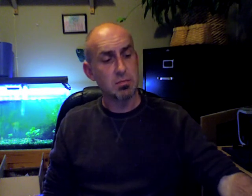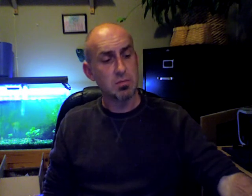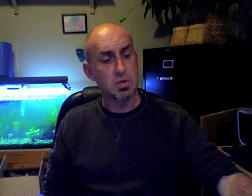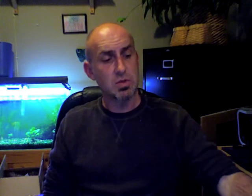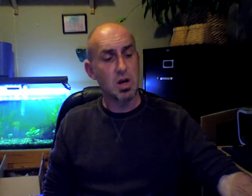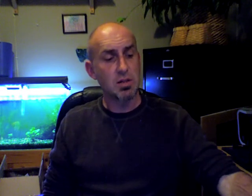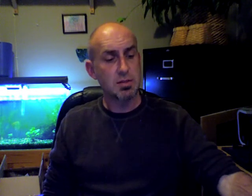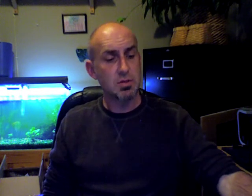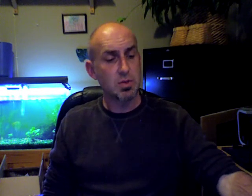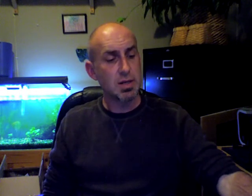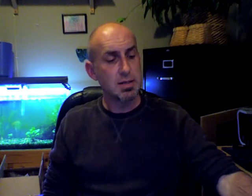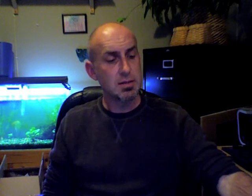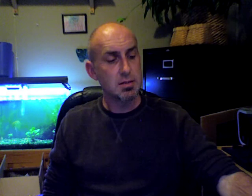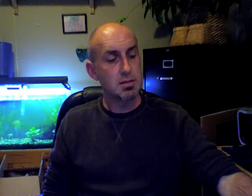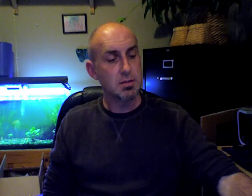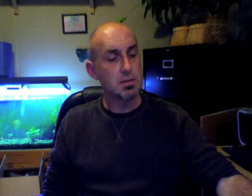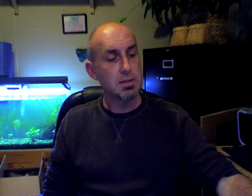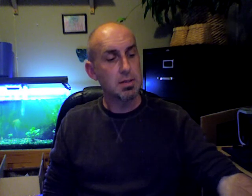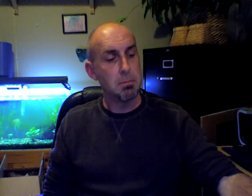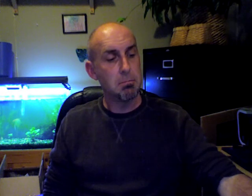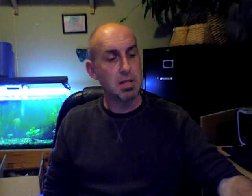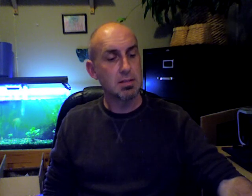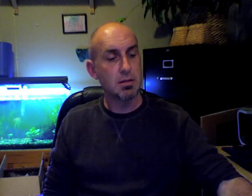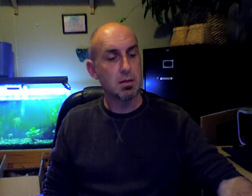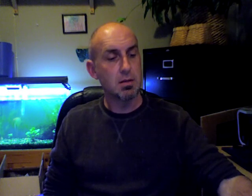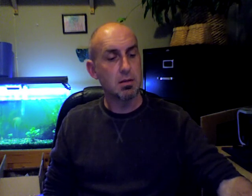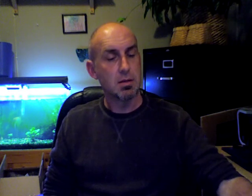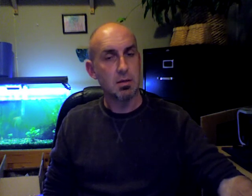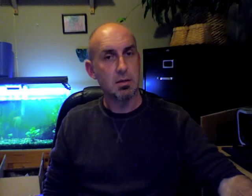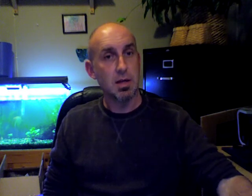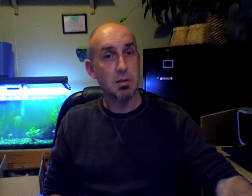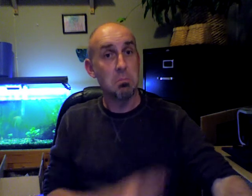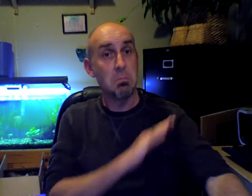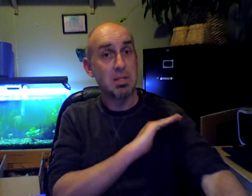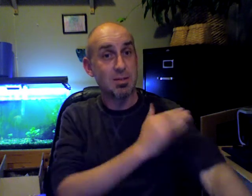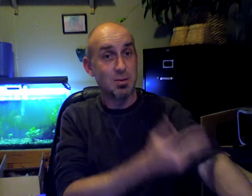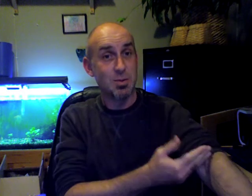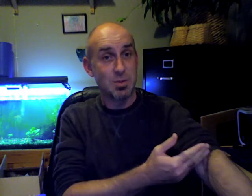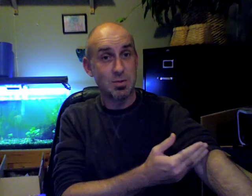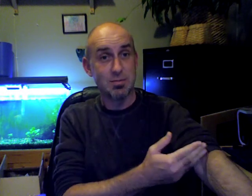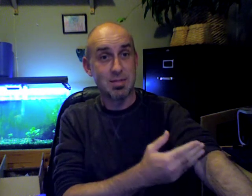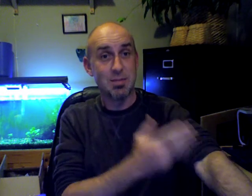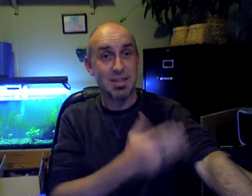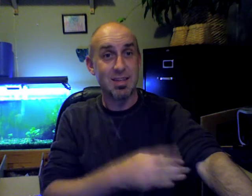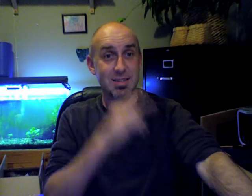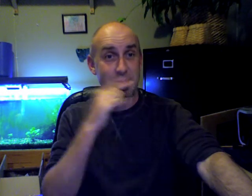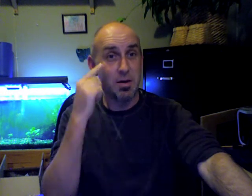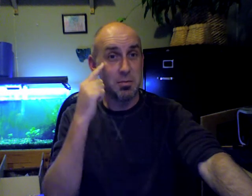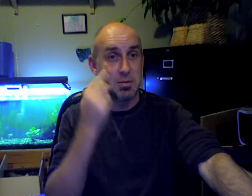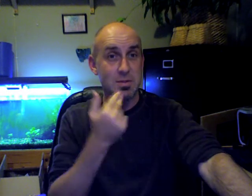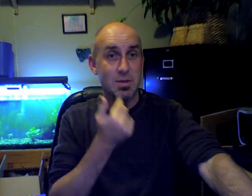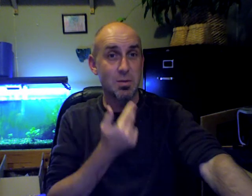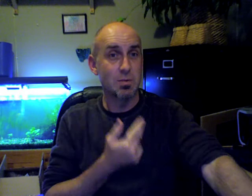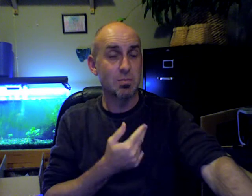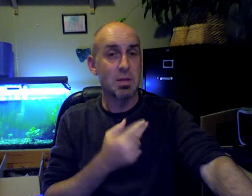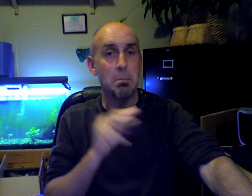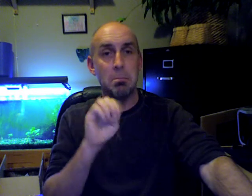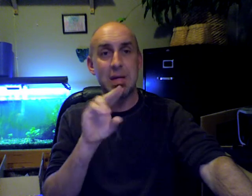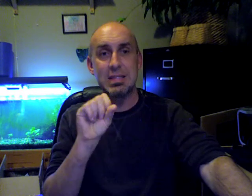There's concentrated, deserted, muscle, not muscle, which some of the kids thought, which is cute, but